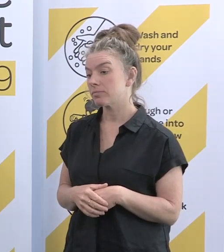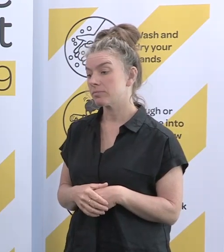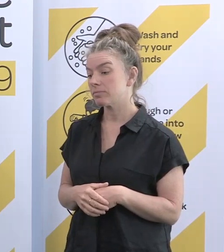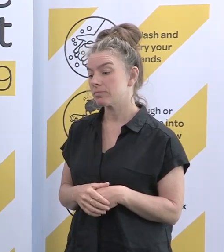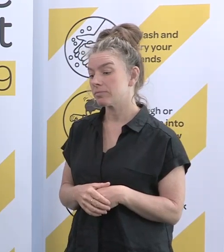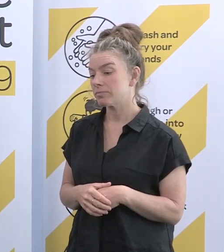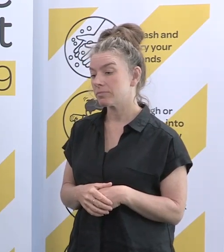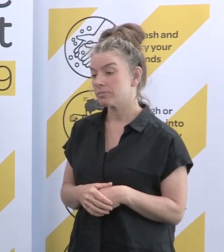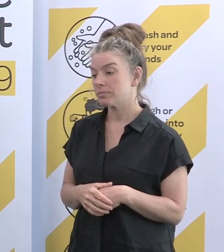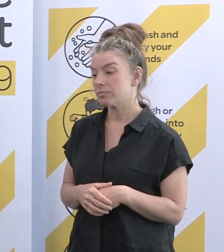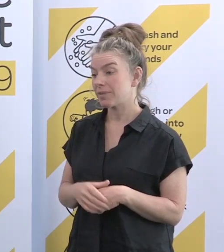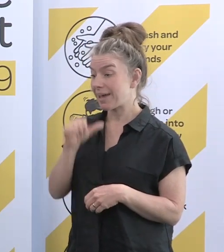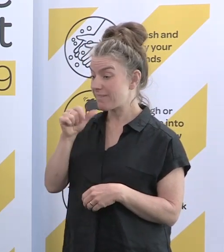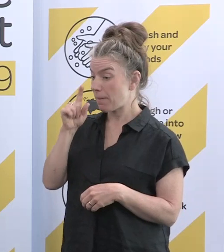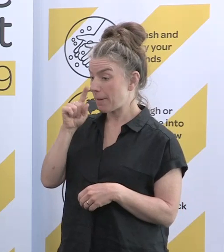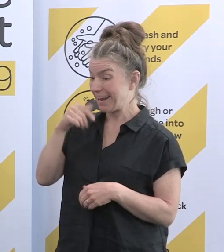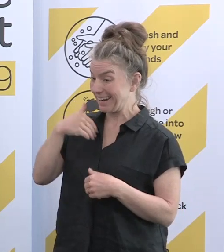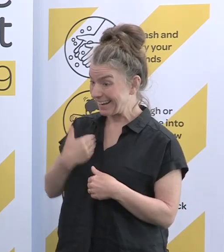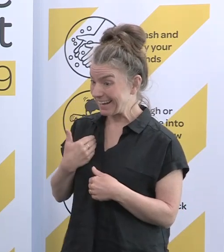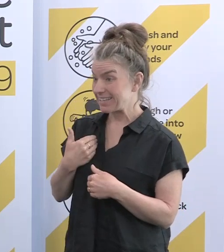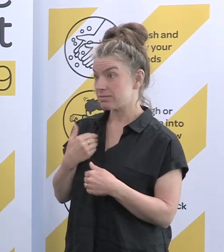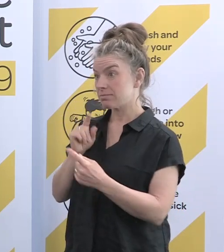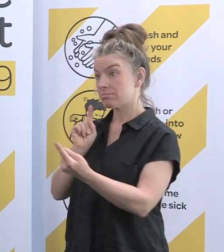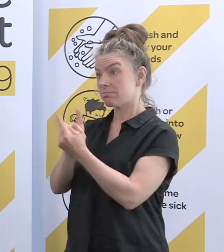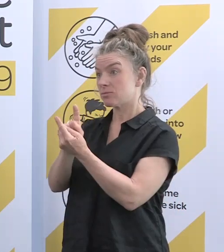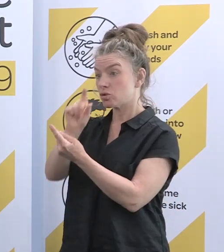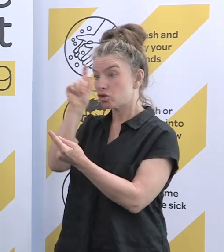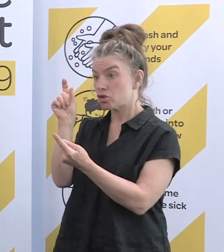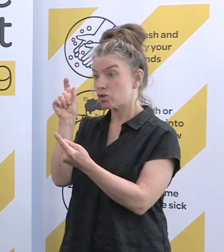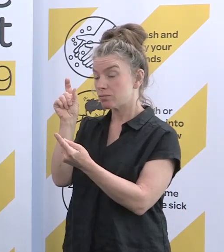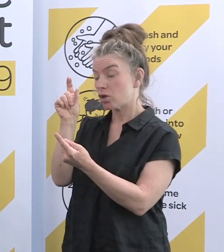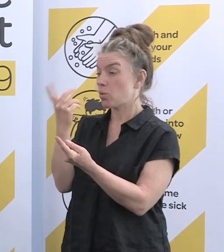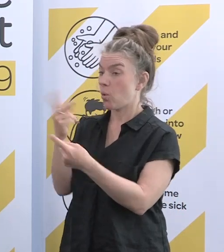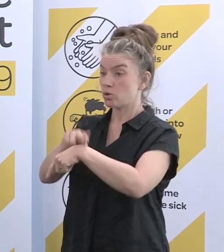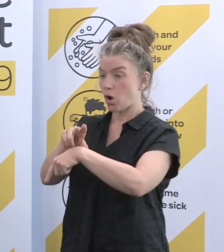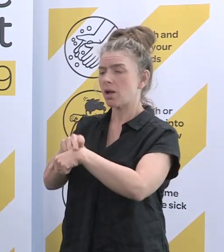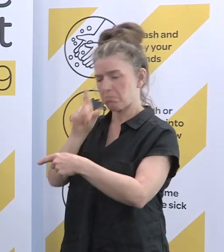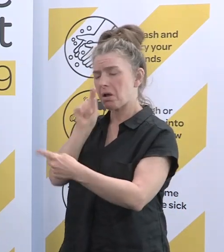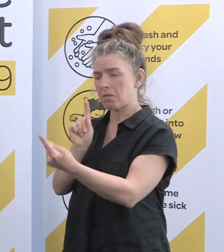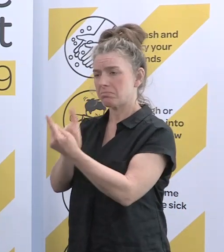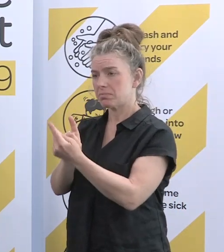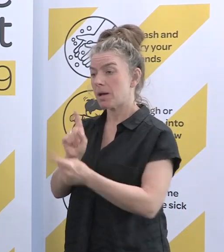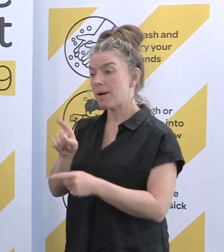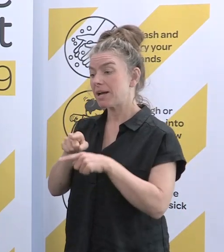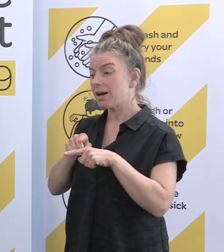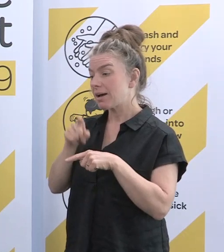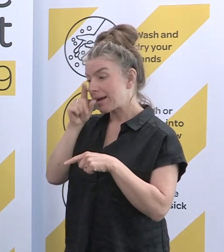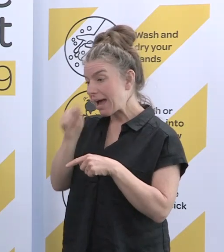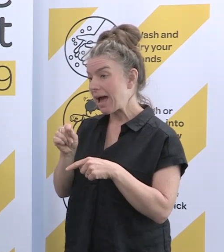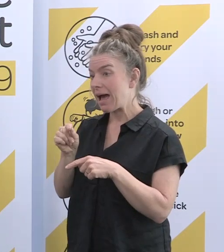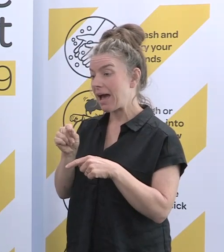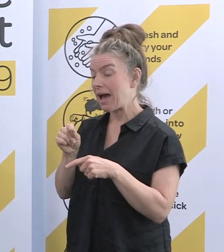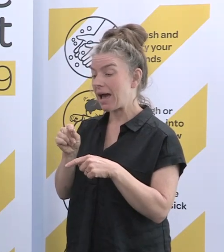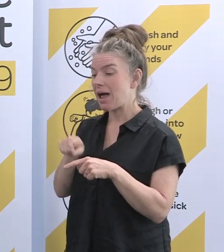be seen if they need care, but many of the outpatient appointments, for example, the follow-up outpatient appointments, could be done rather